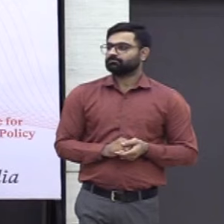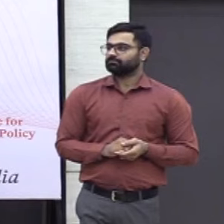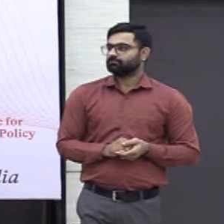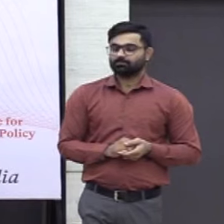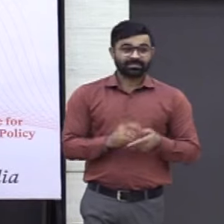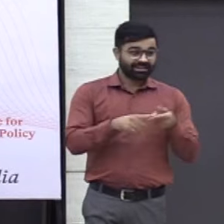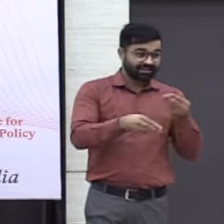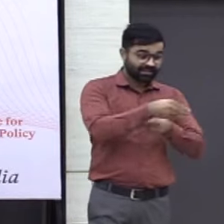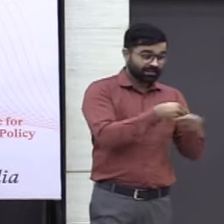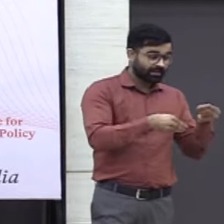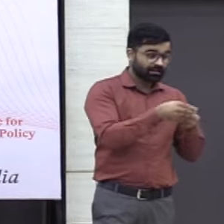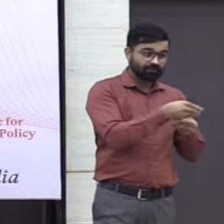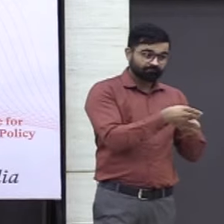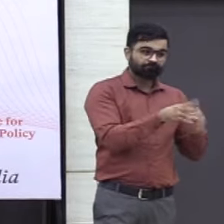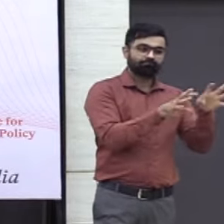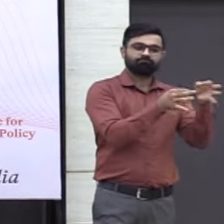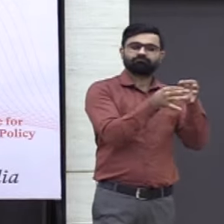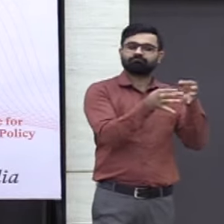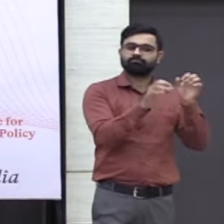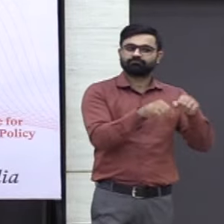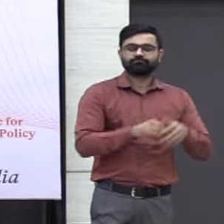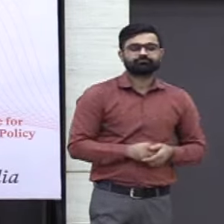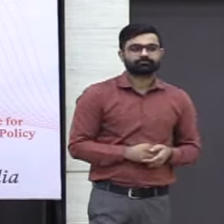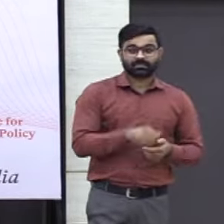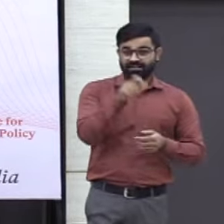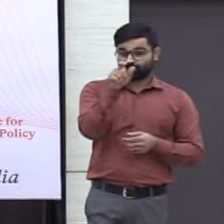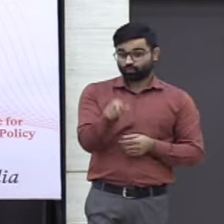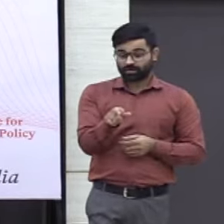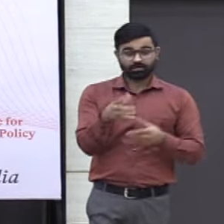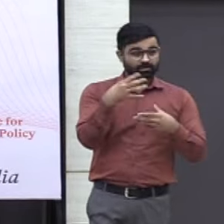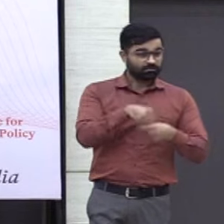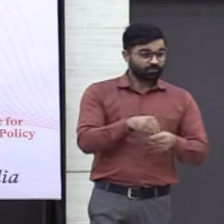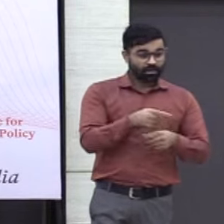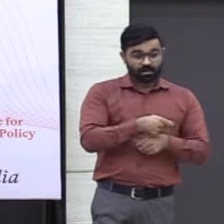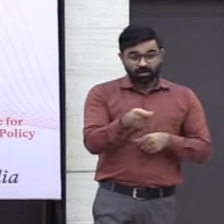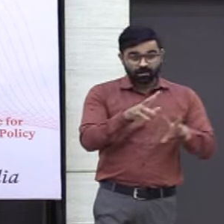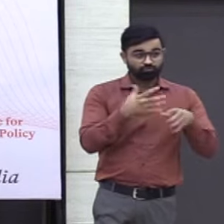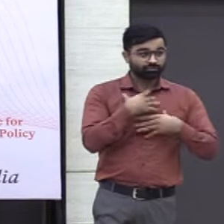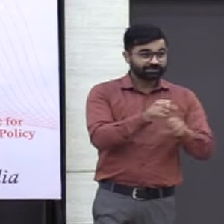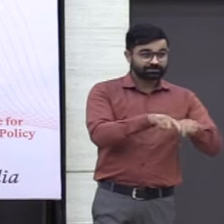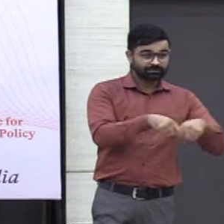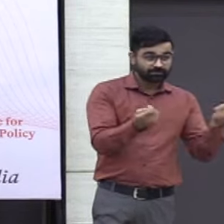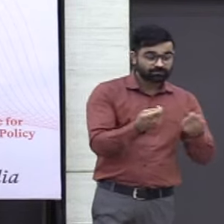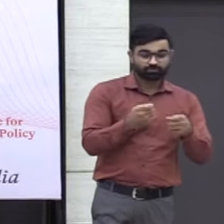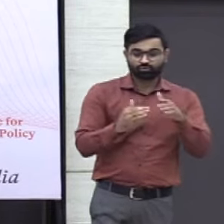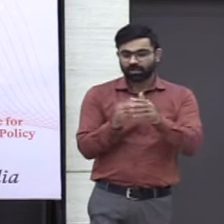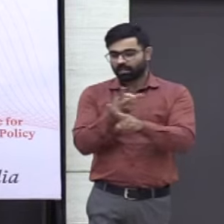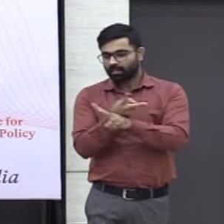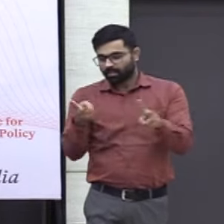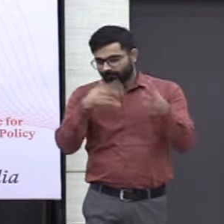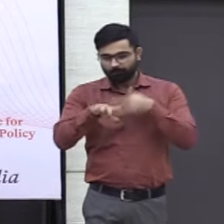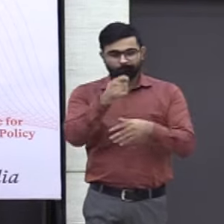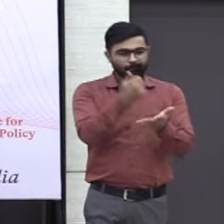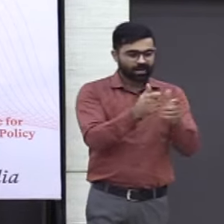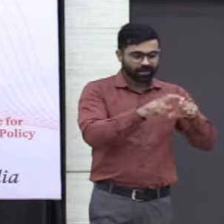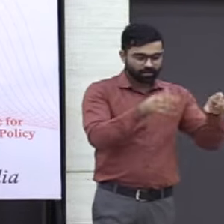Then economic offense is also defined as offense includes criminal breach of trust, forgery, counterfeiting of